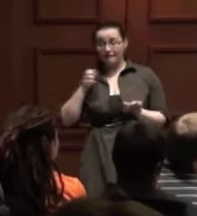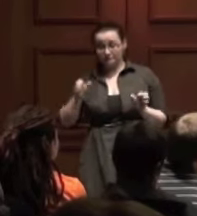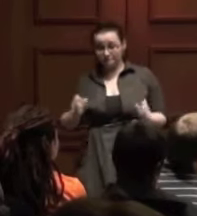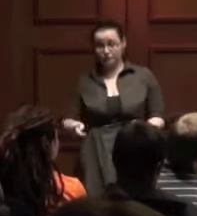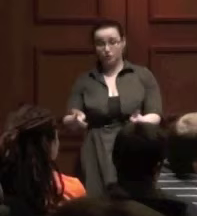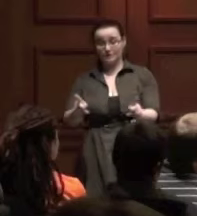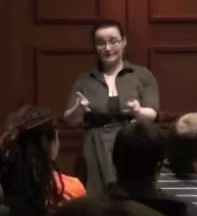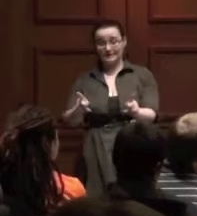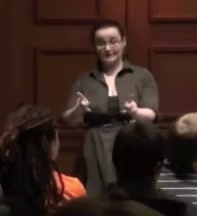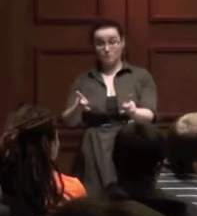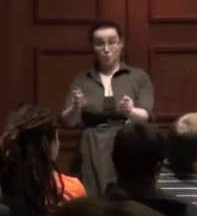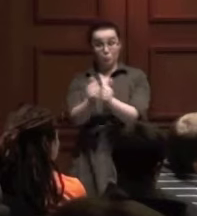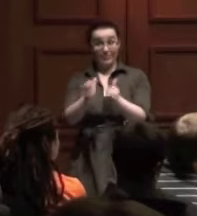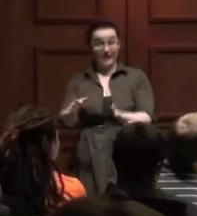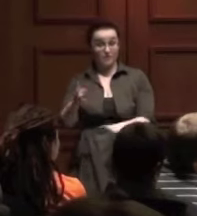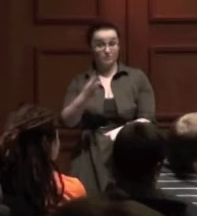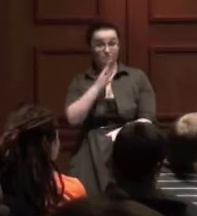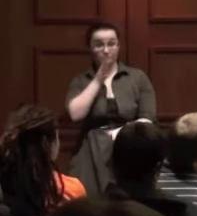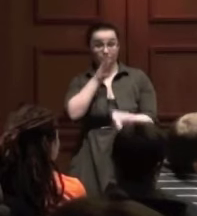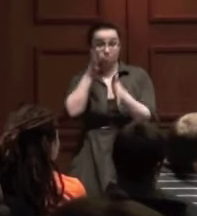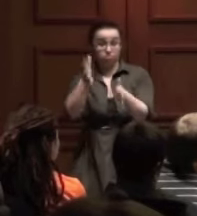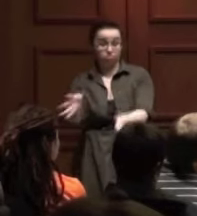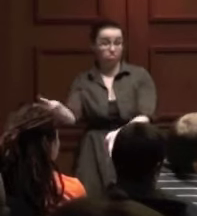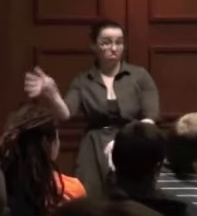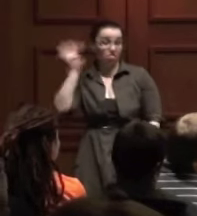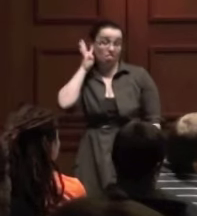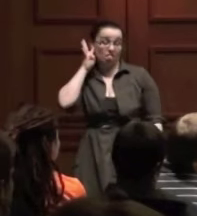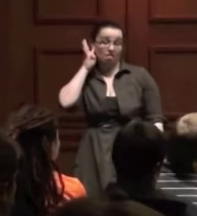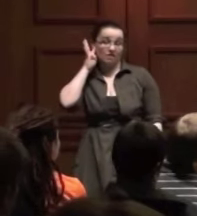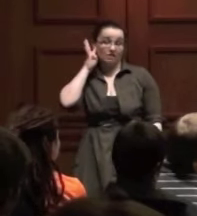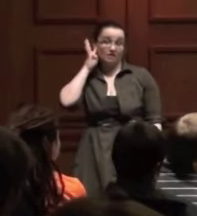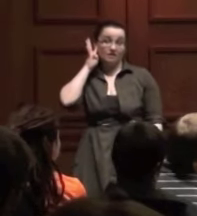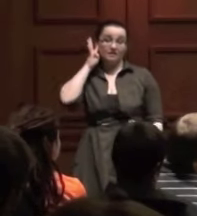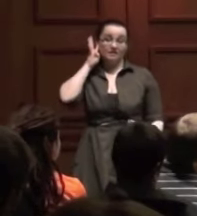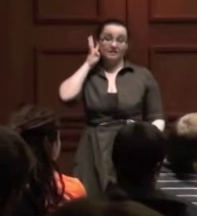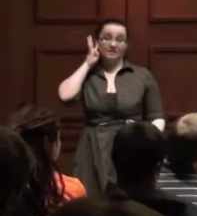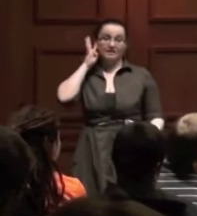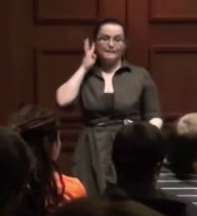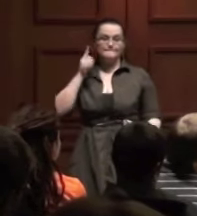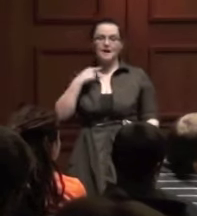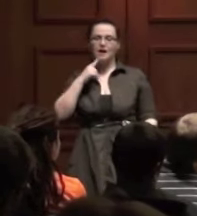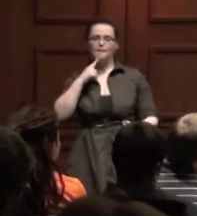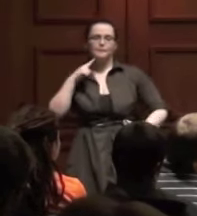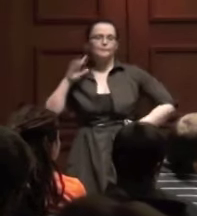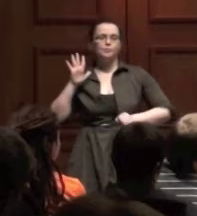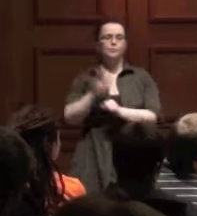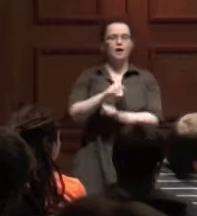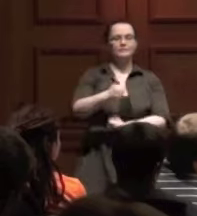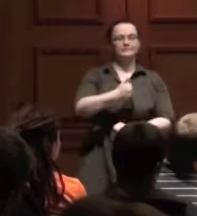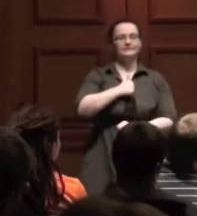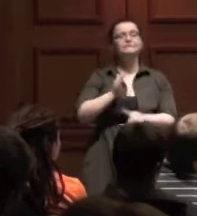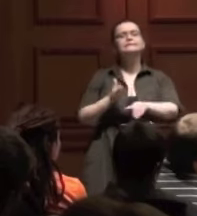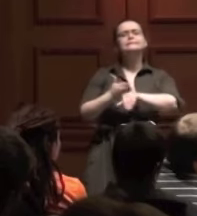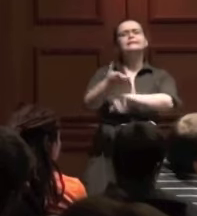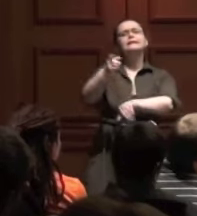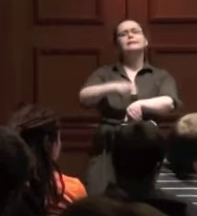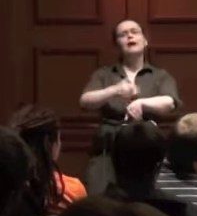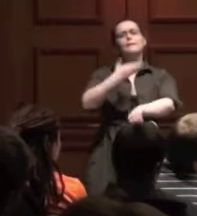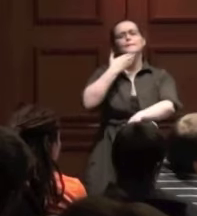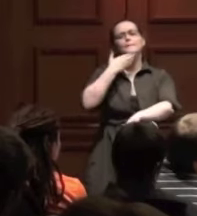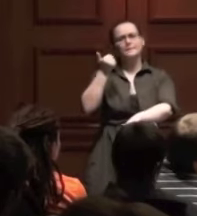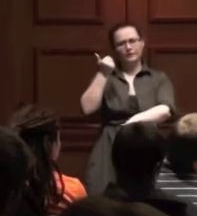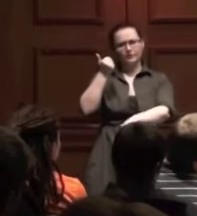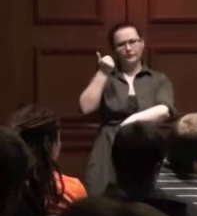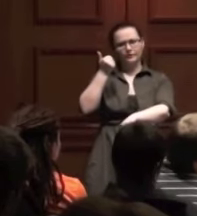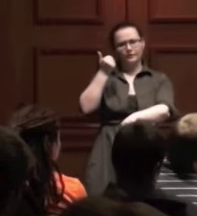by spit up in my ear. I resolved in that moment that I would do better next time,